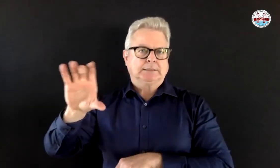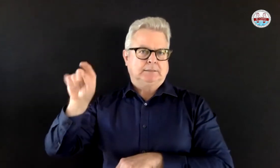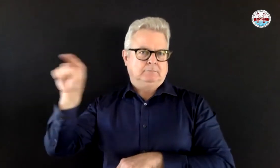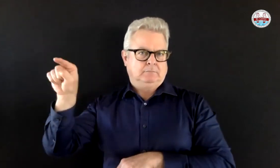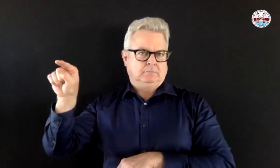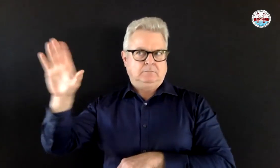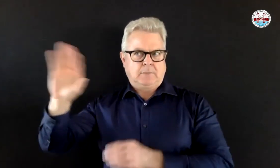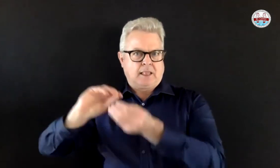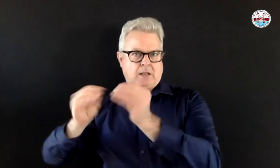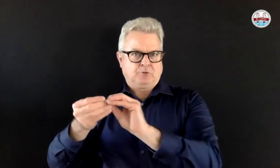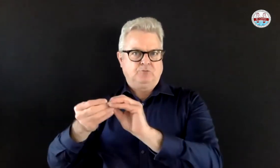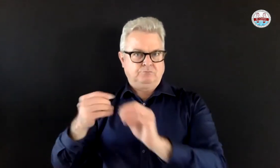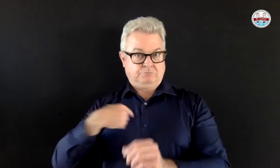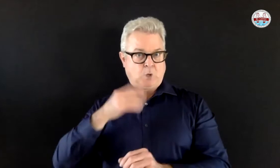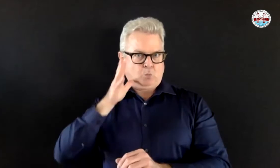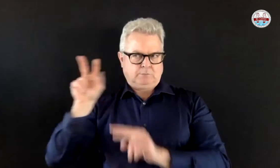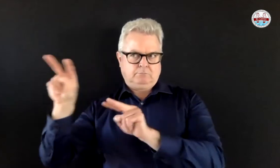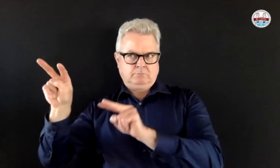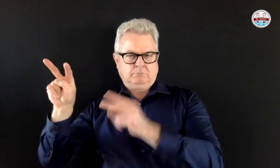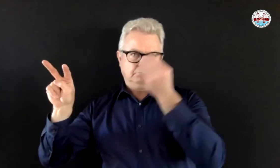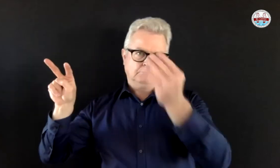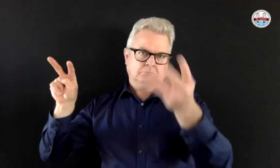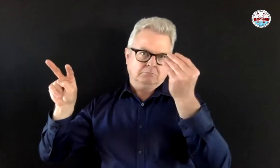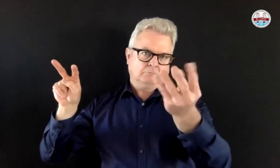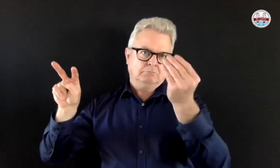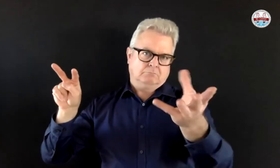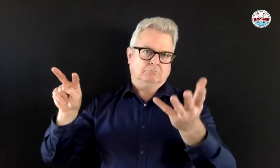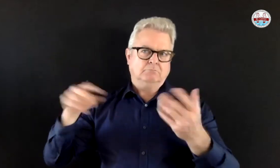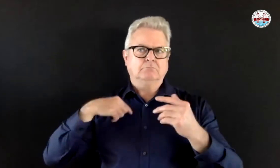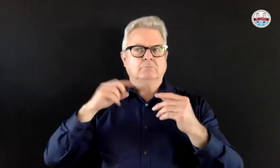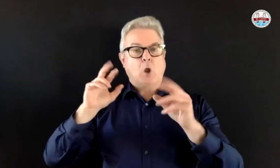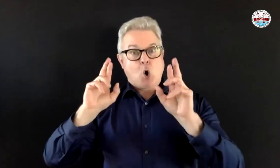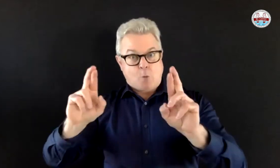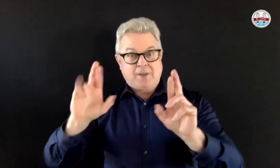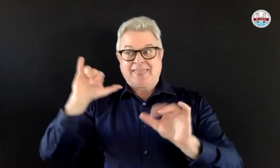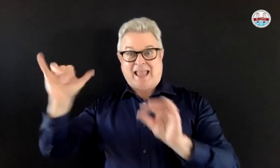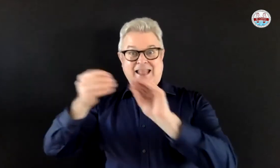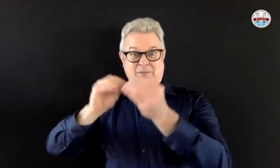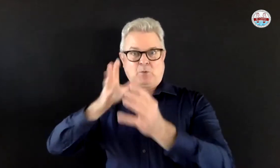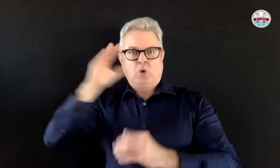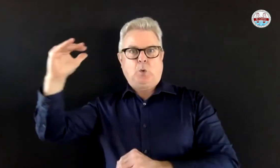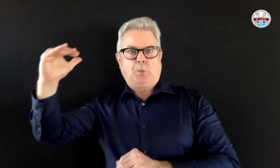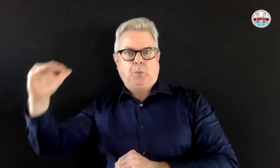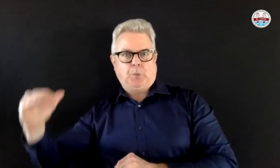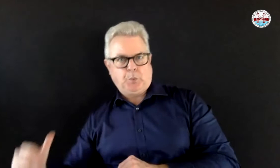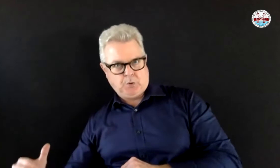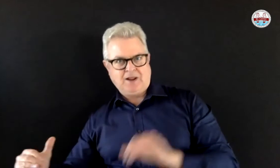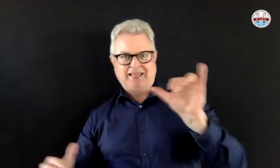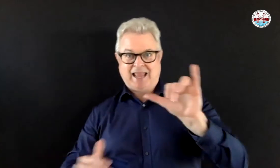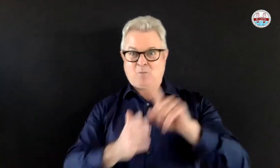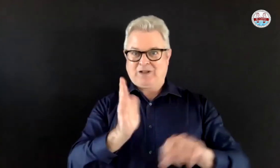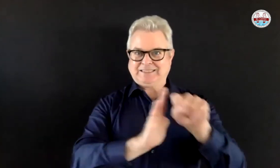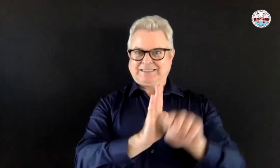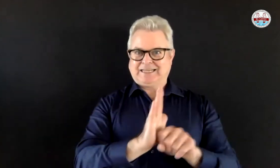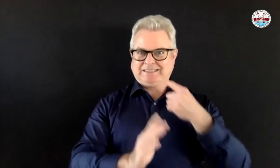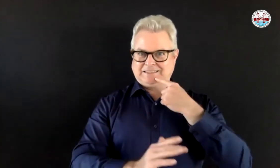that. So keep an eye on the CDC in terms of what they advise and what they recommend. I will be keeping you informed about what these